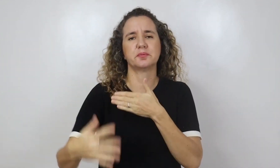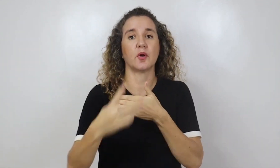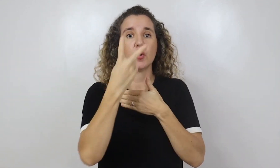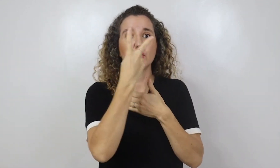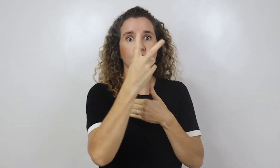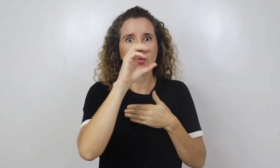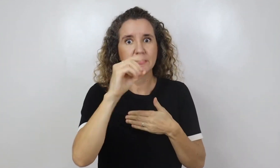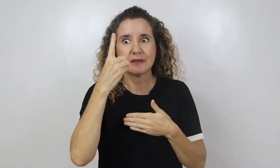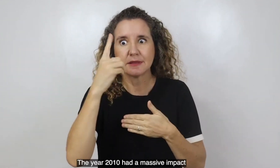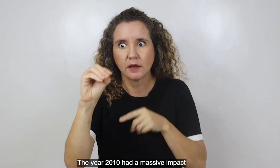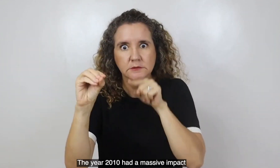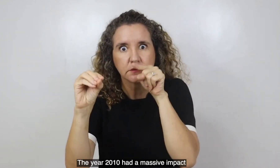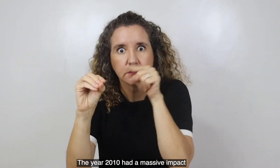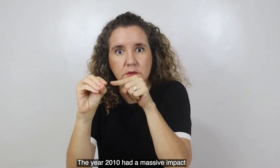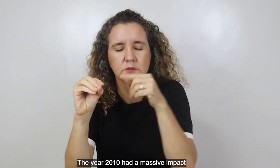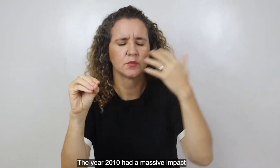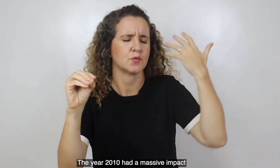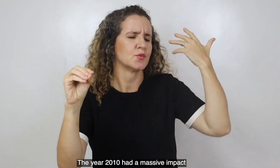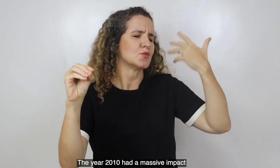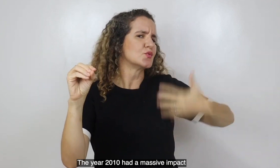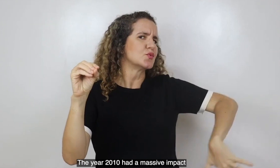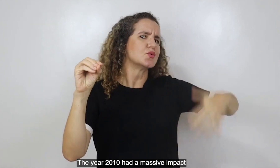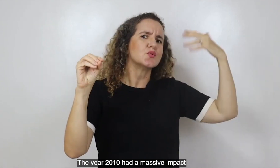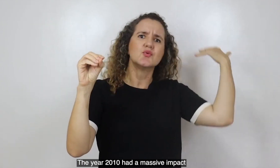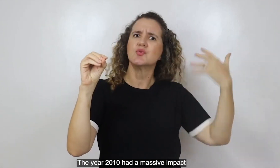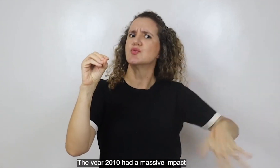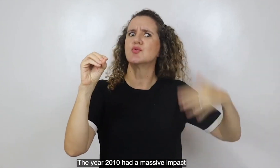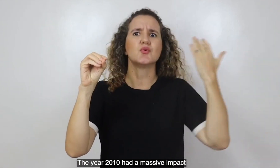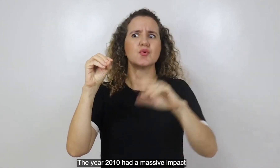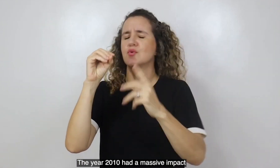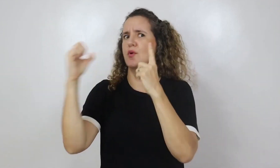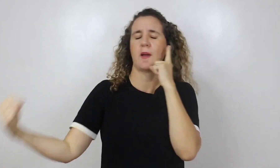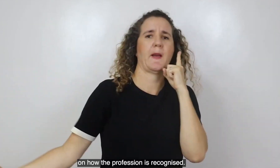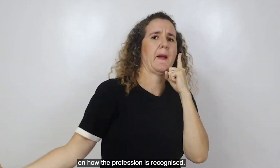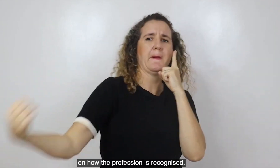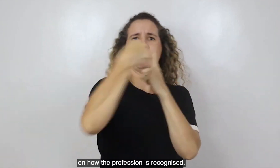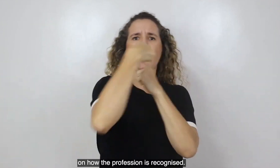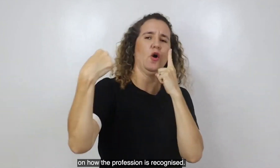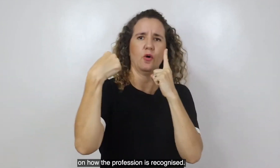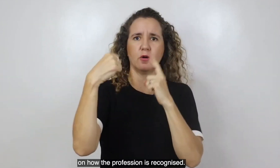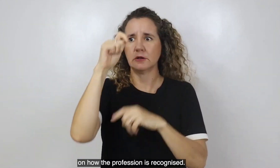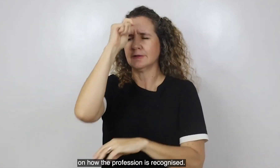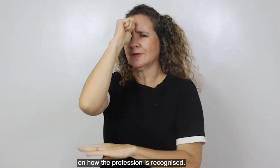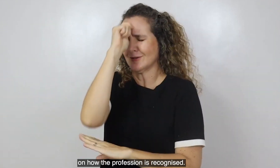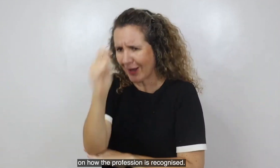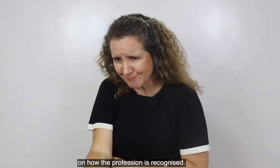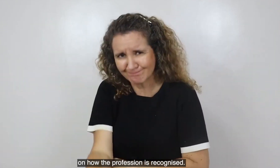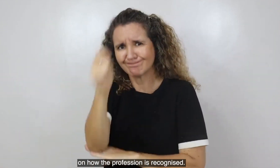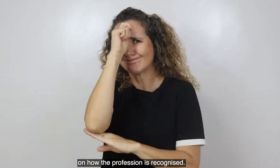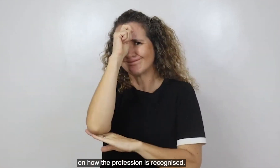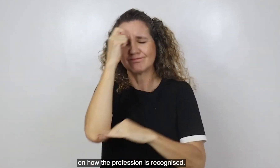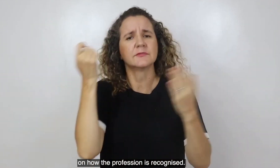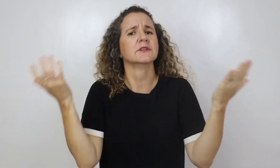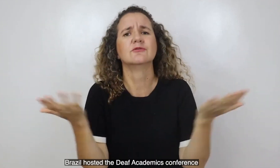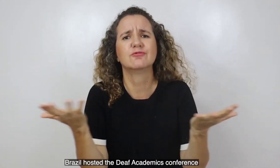a massive impact on how the profession is recognized. Brazil hosted the Deaf